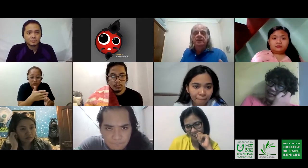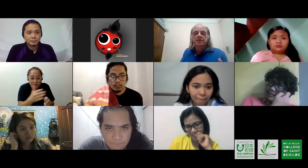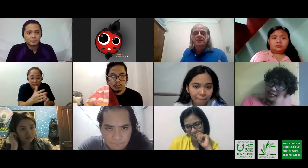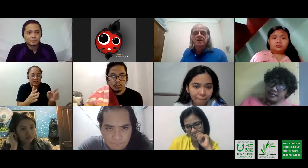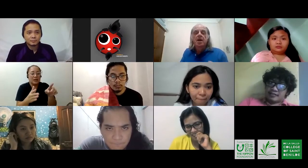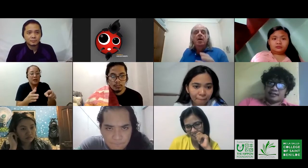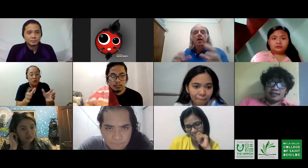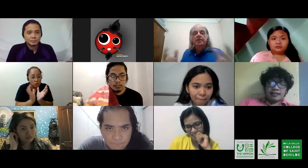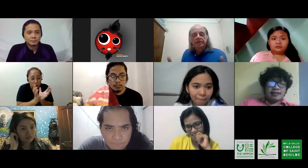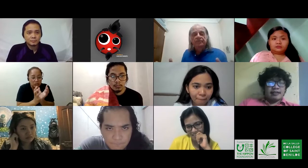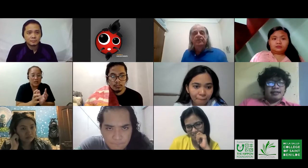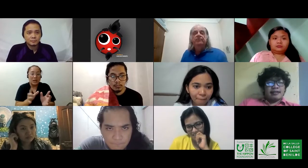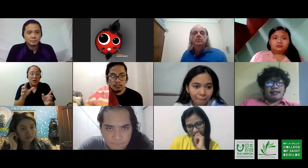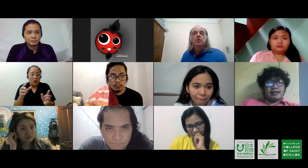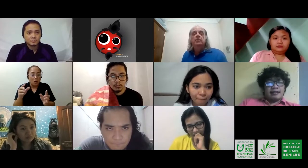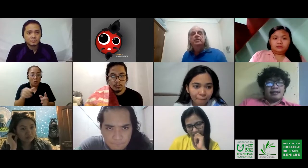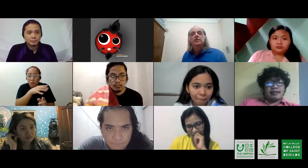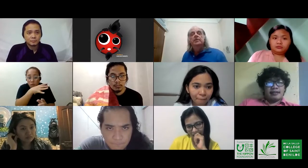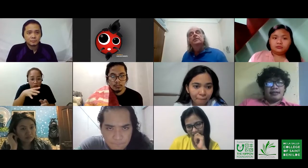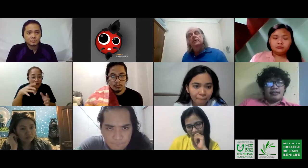communities are different from urban communities.